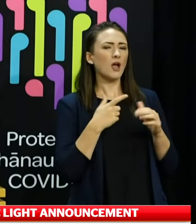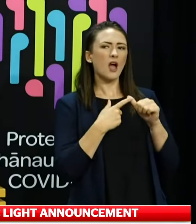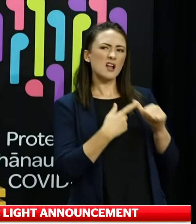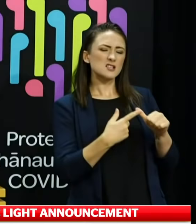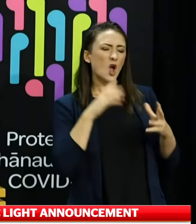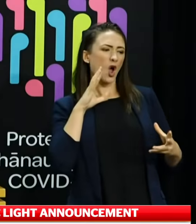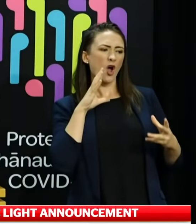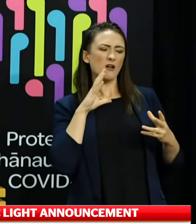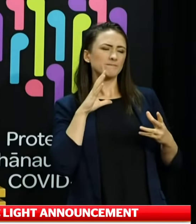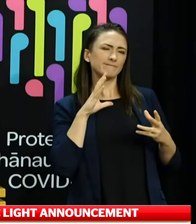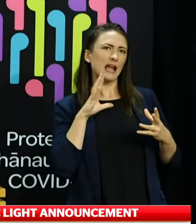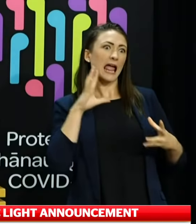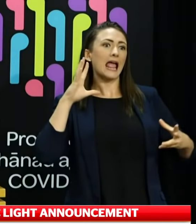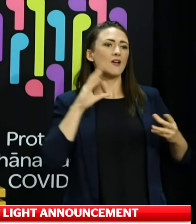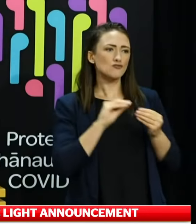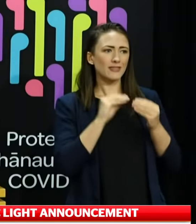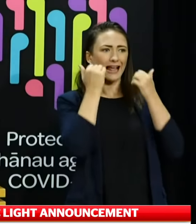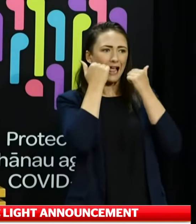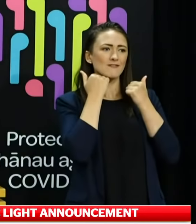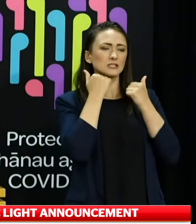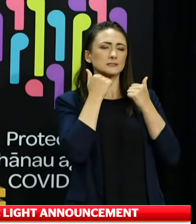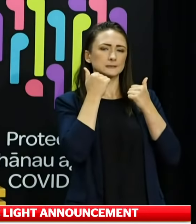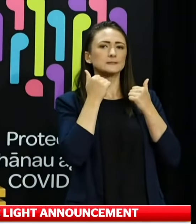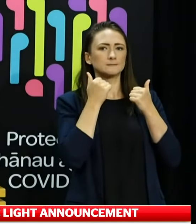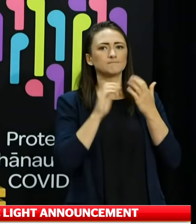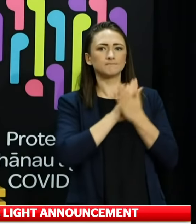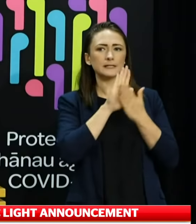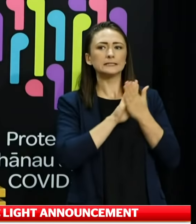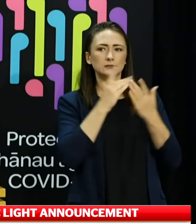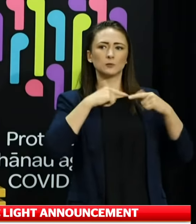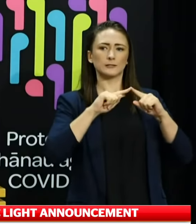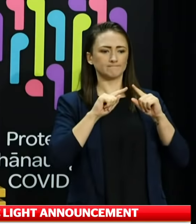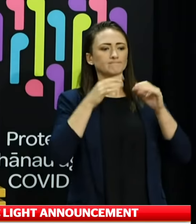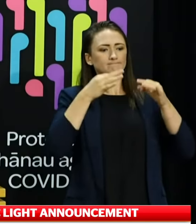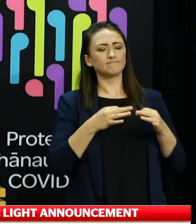COVID support payments for businesses continue under orange?